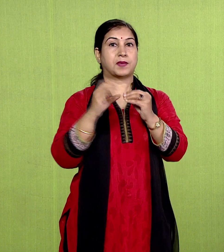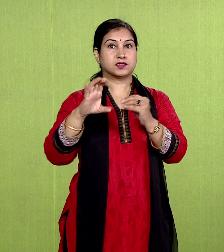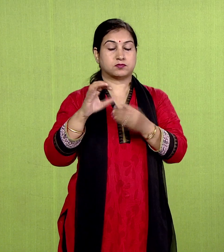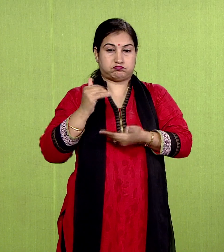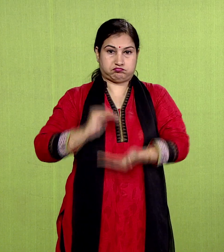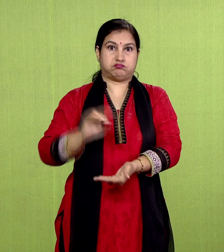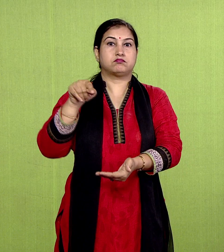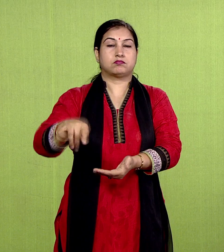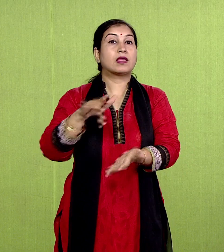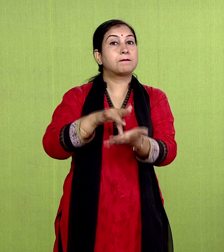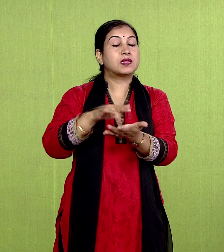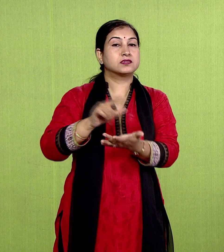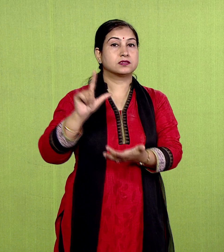at Lumbini.